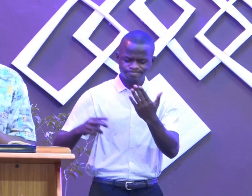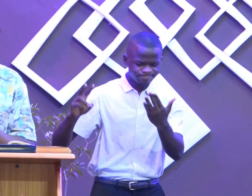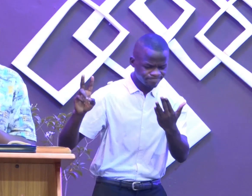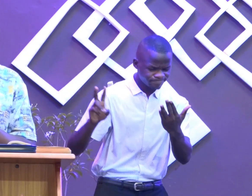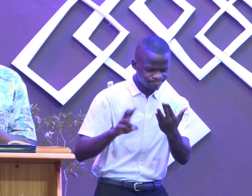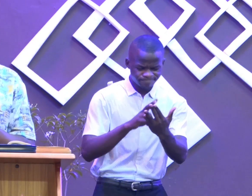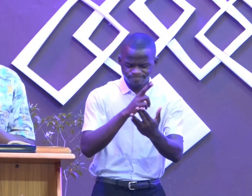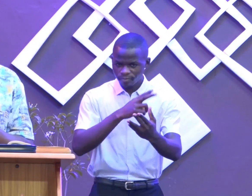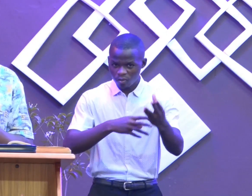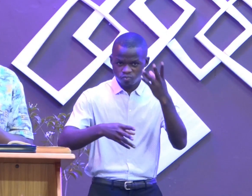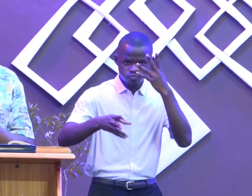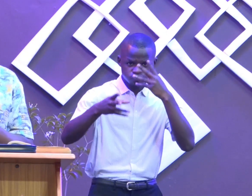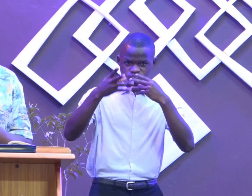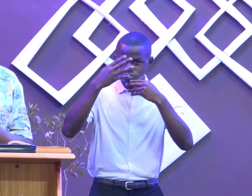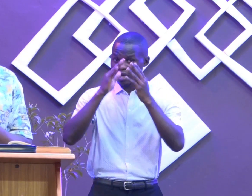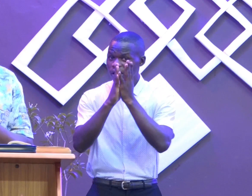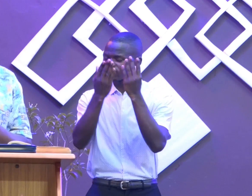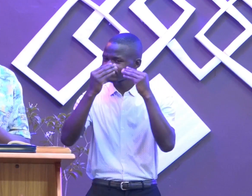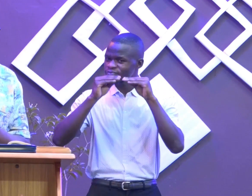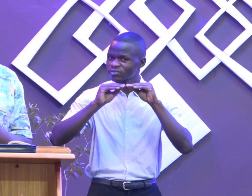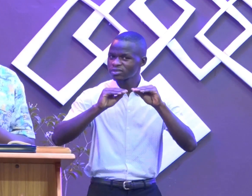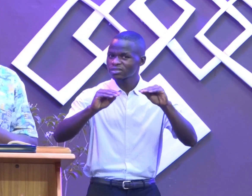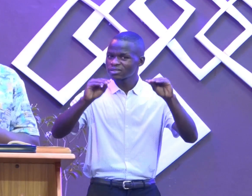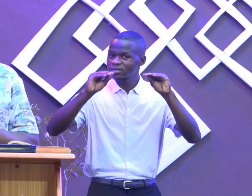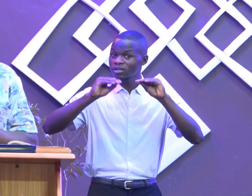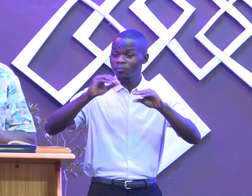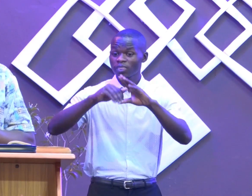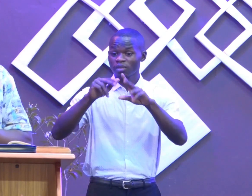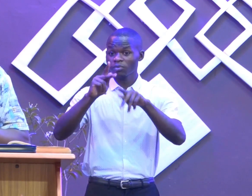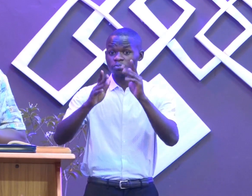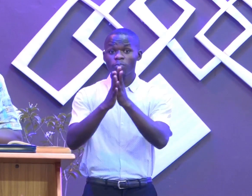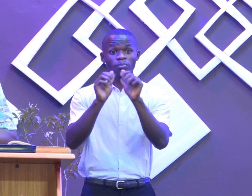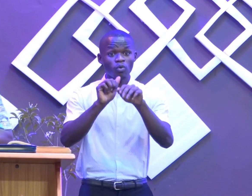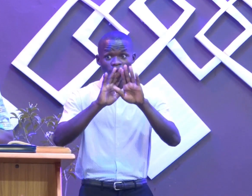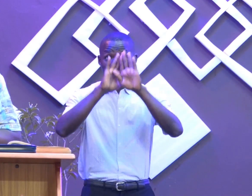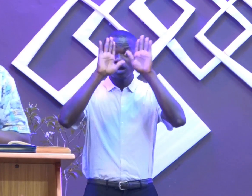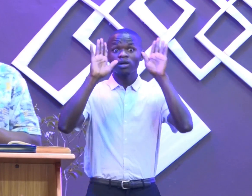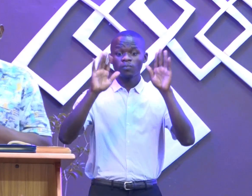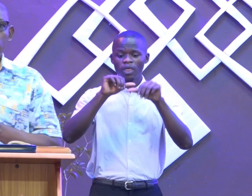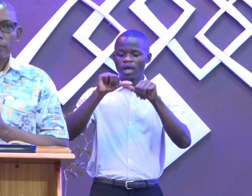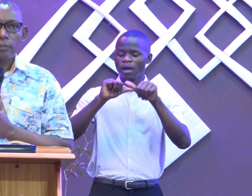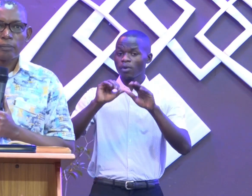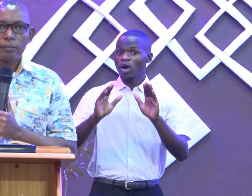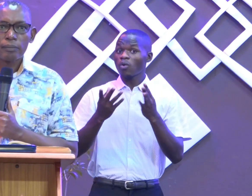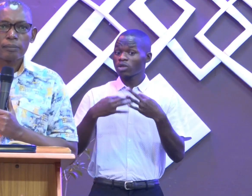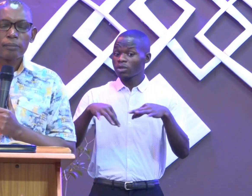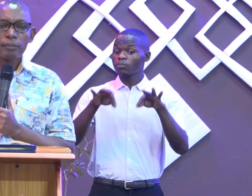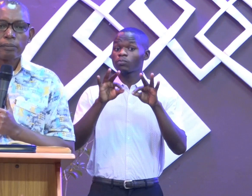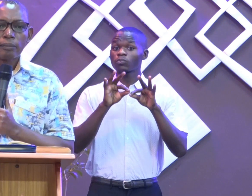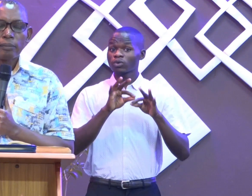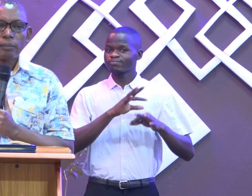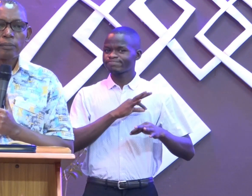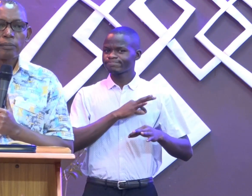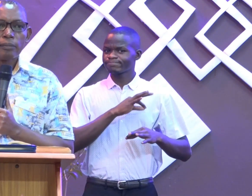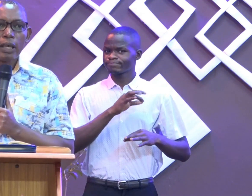tukinyikize mu bantu bategeere obukulu bw'obulamu bw'omwoyo. We are going to teach it such that it gets fully into people and they get